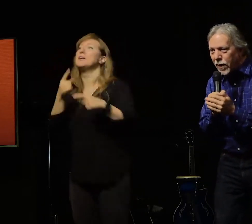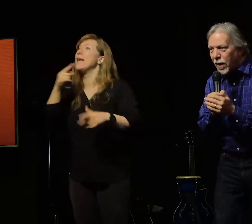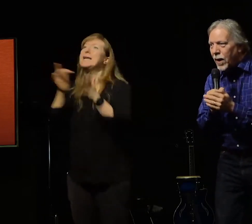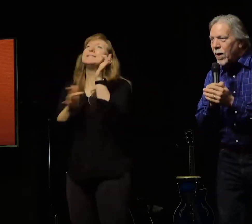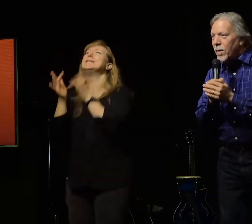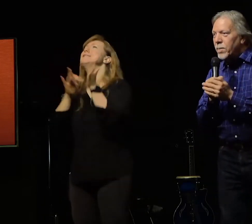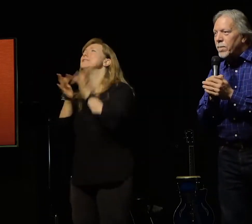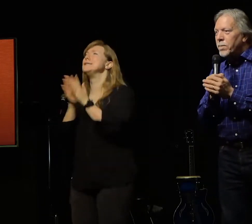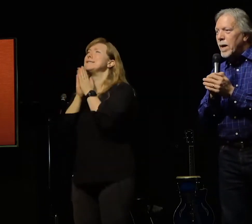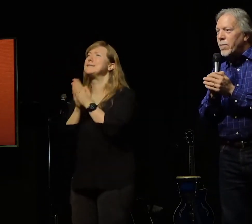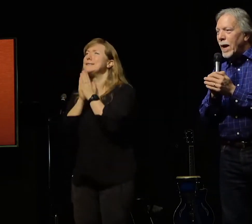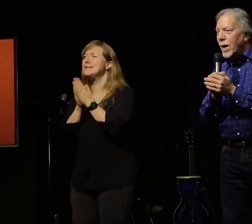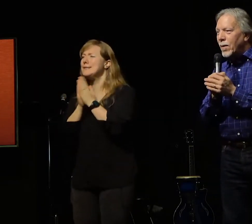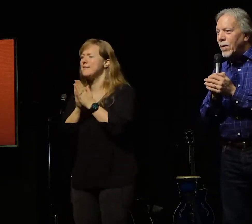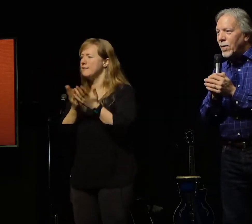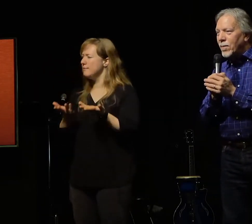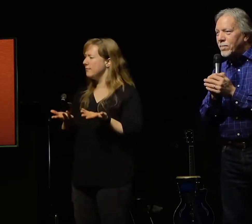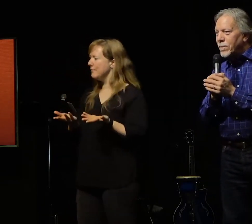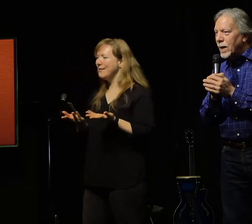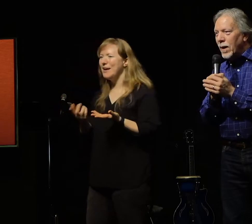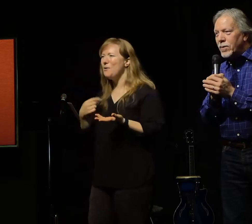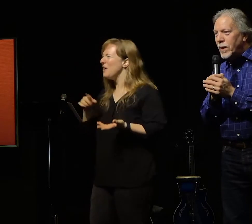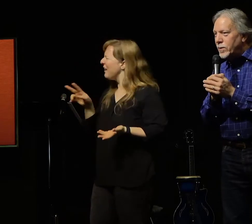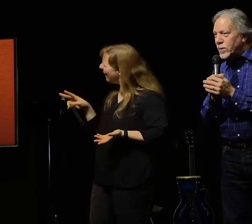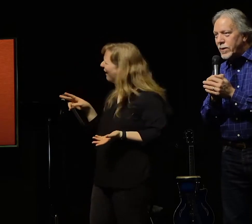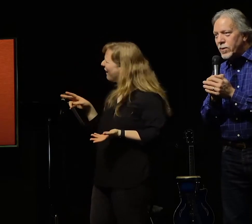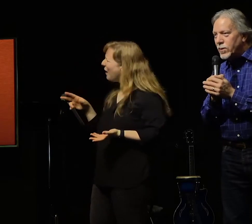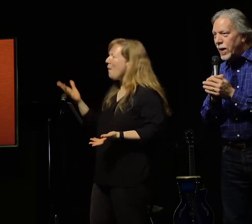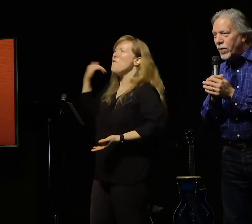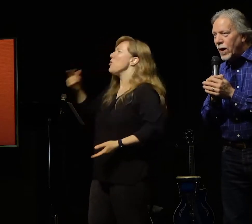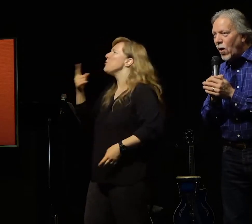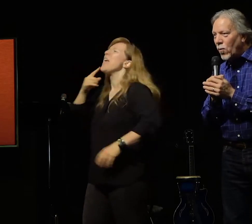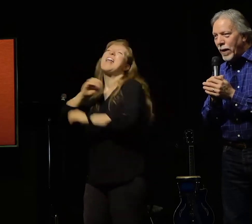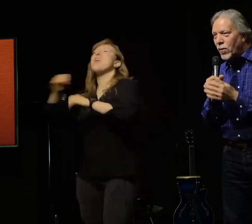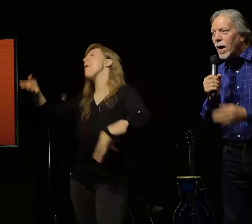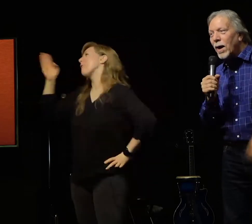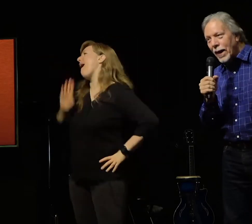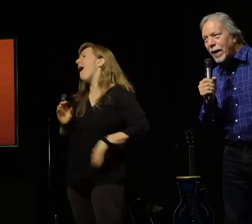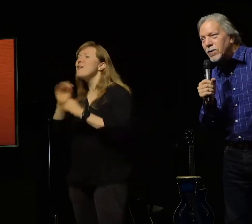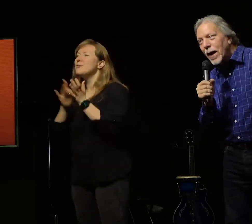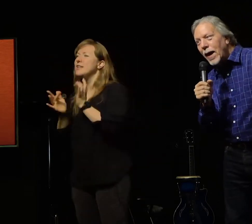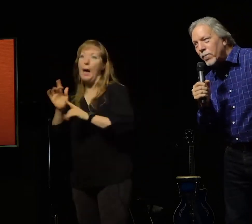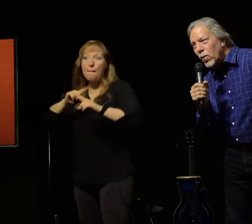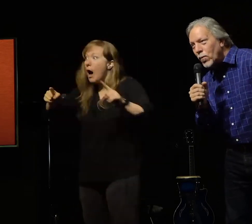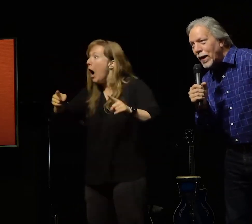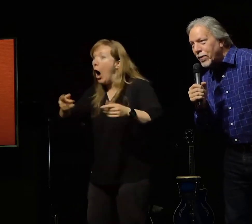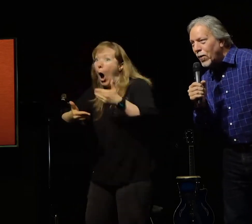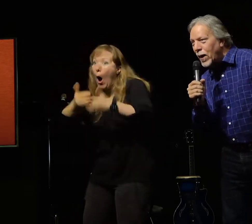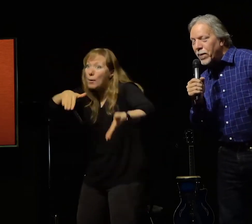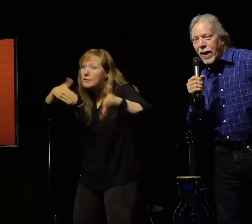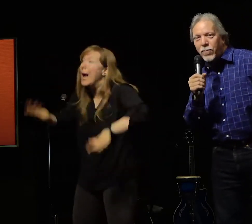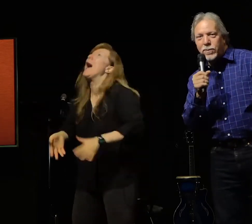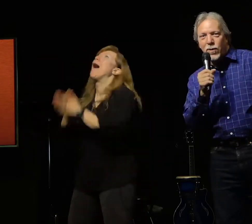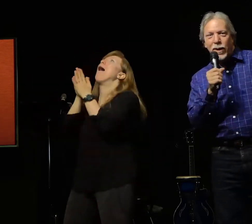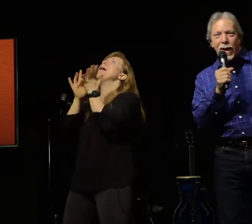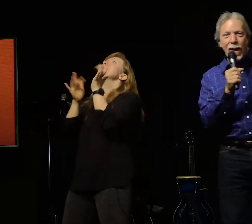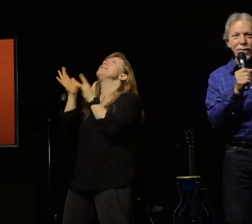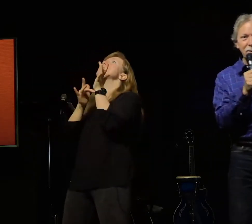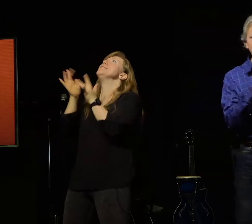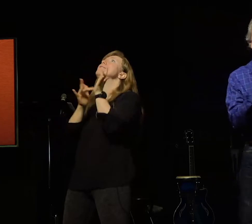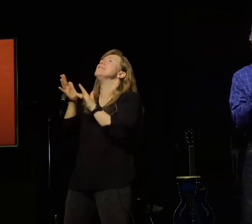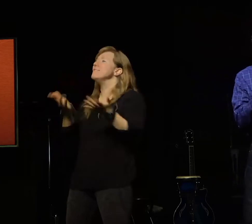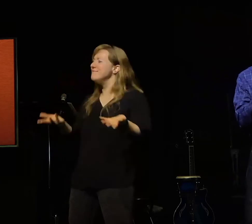Jesus." People that didn't know Jesus as their Savior at all, but they were calling out his name, boy, when they thought that plane was going